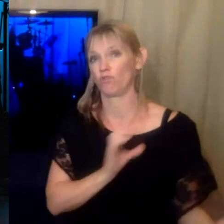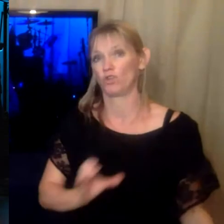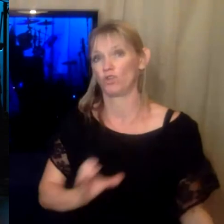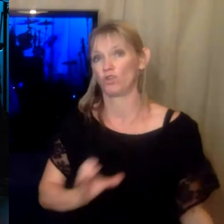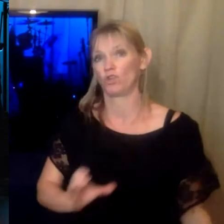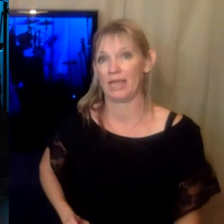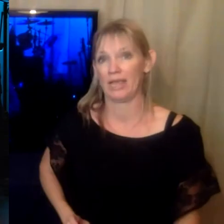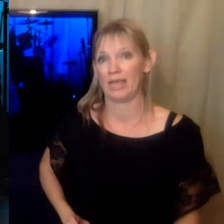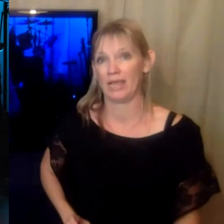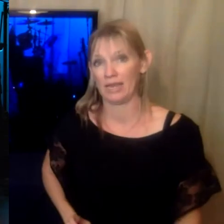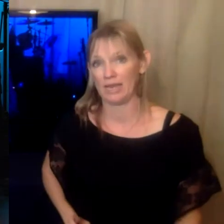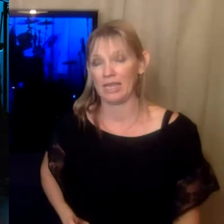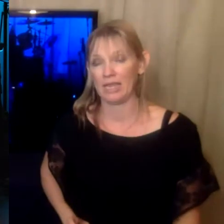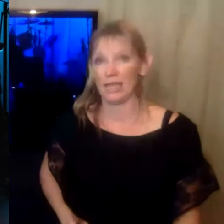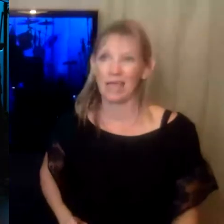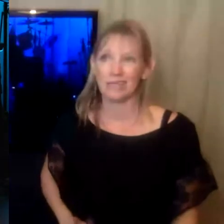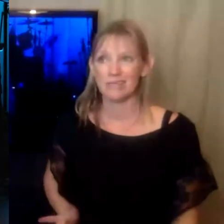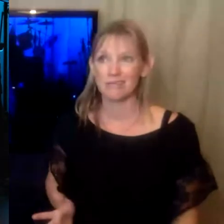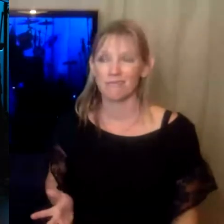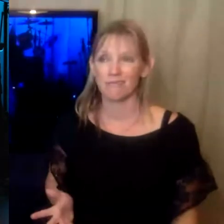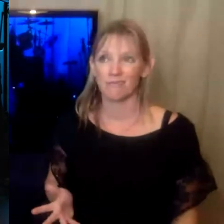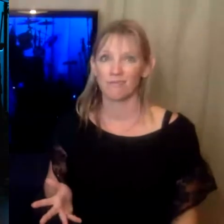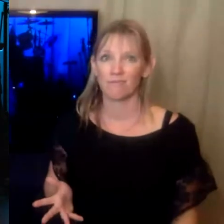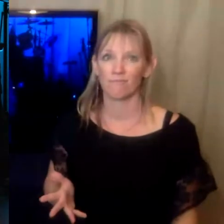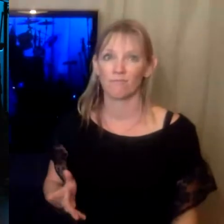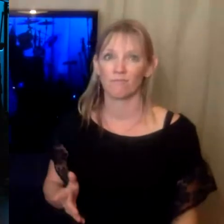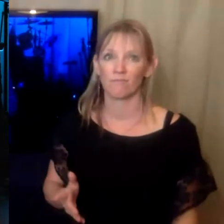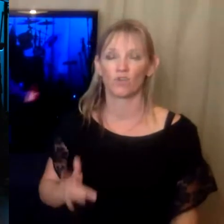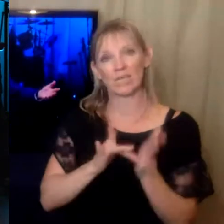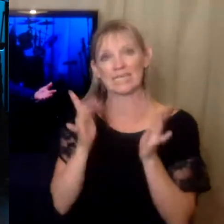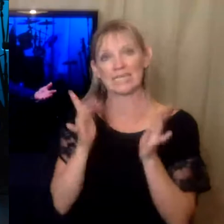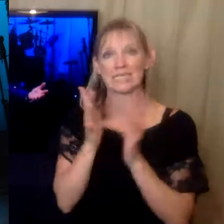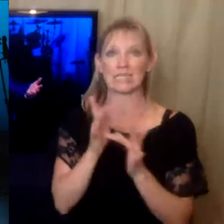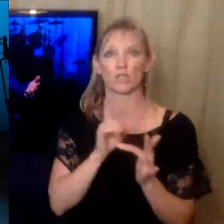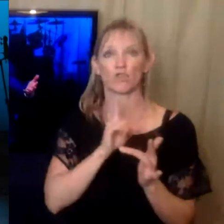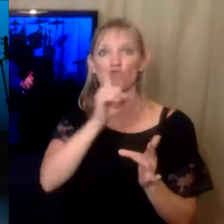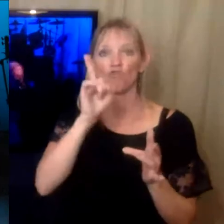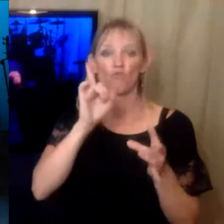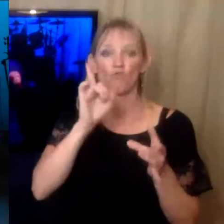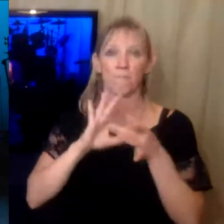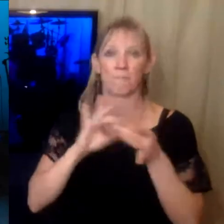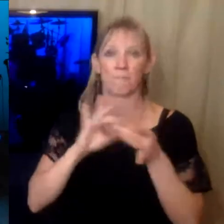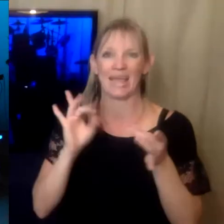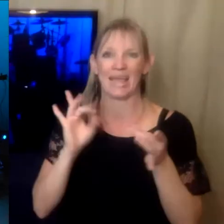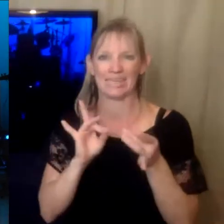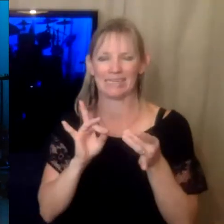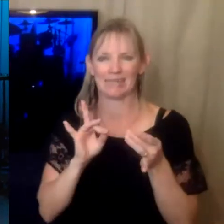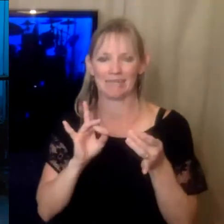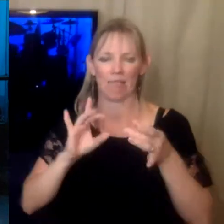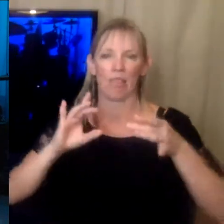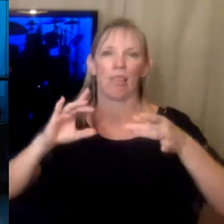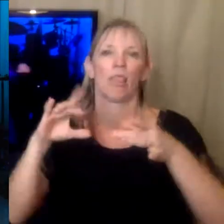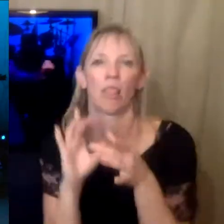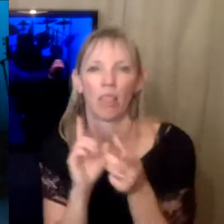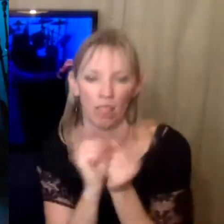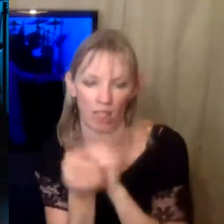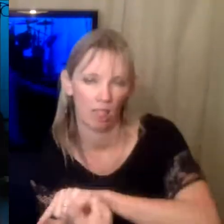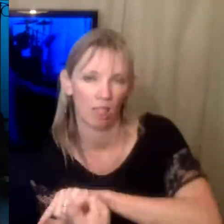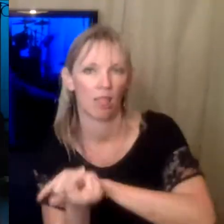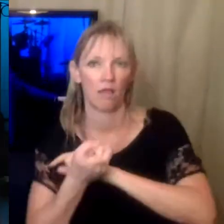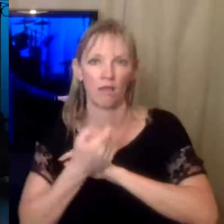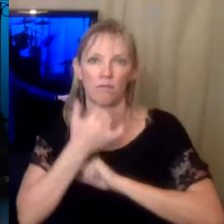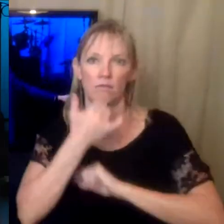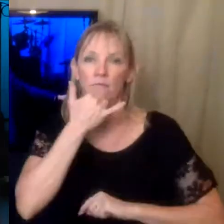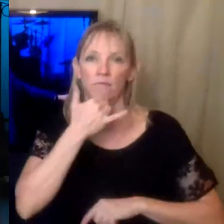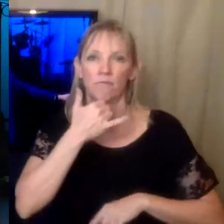has betrayed the true message of Jesus. He gave us perhaps the greatest story ever